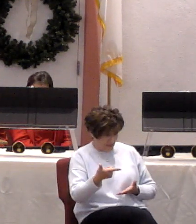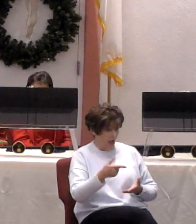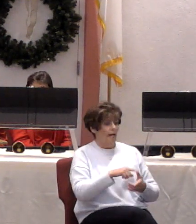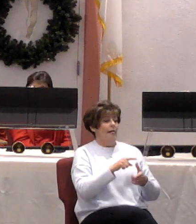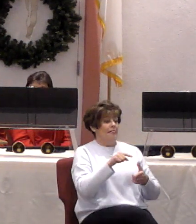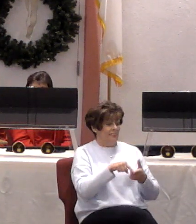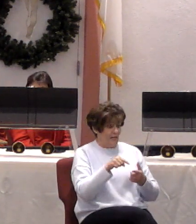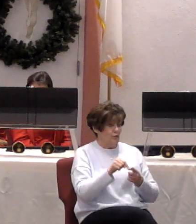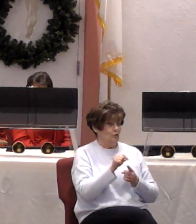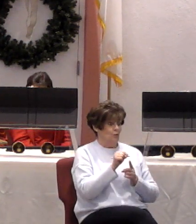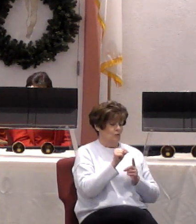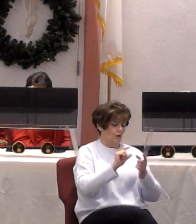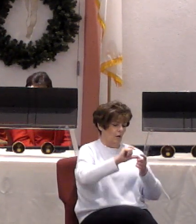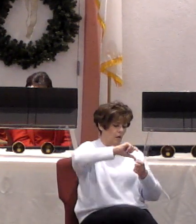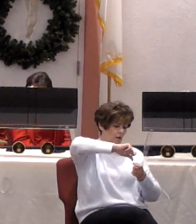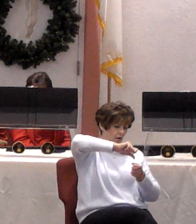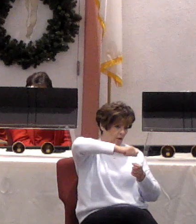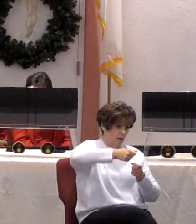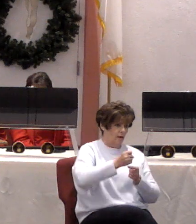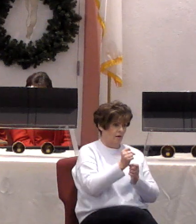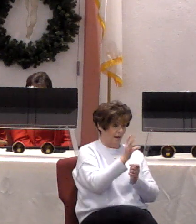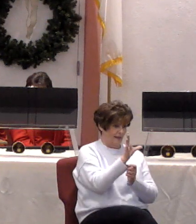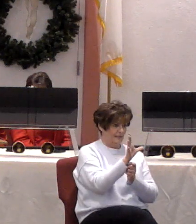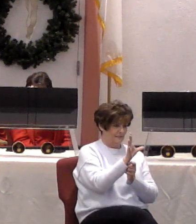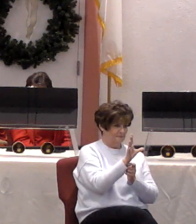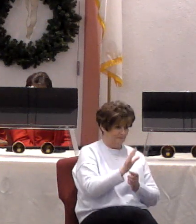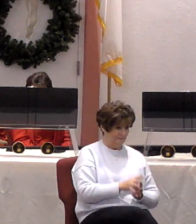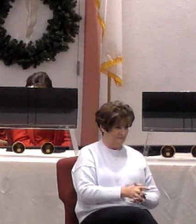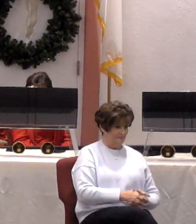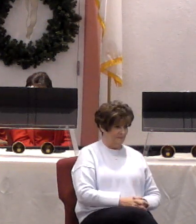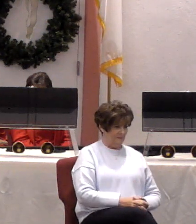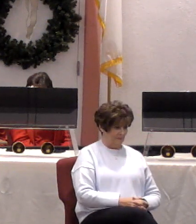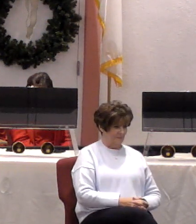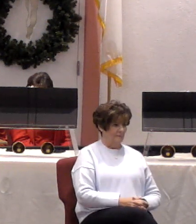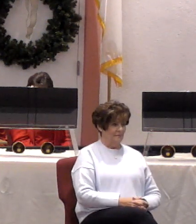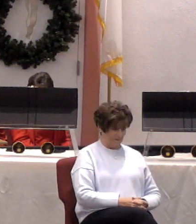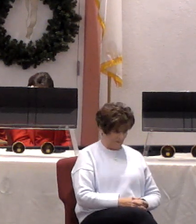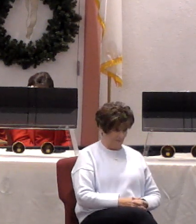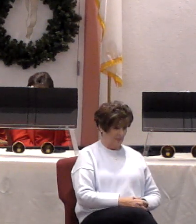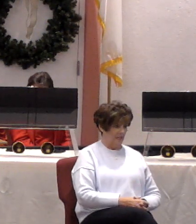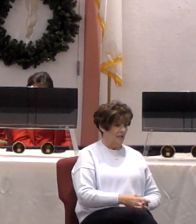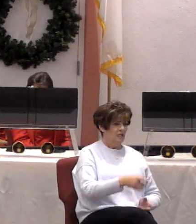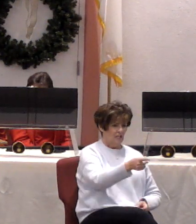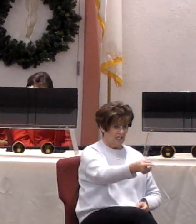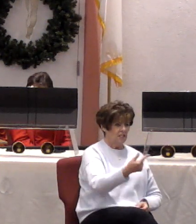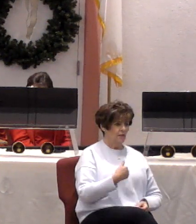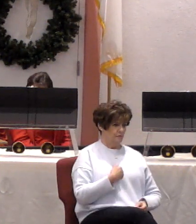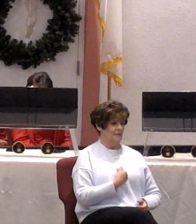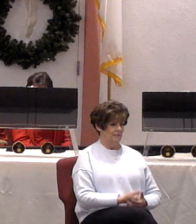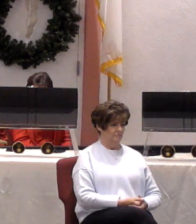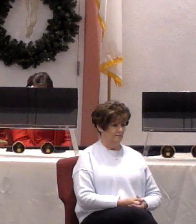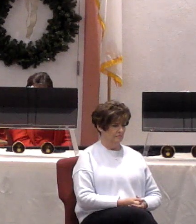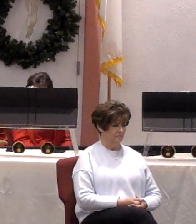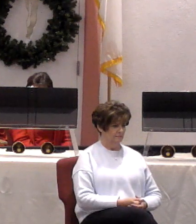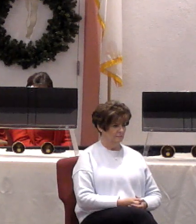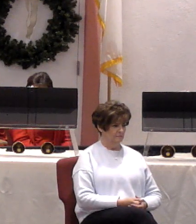back. And feel free to reach around behind you and help the people behind you, too, to light their candles. And we will slowly light the